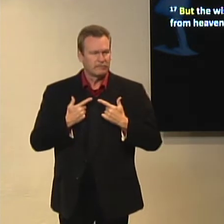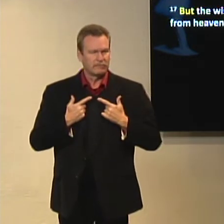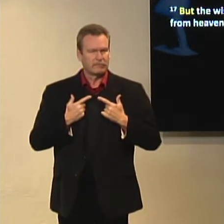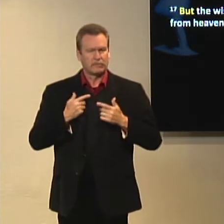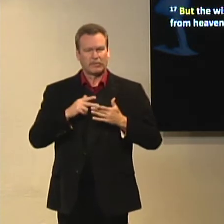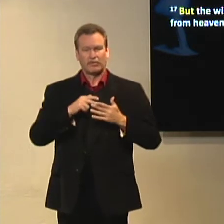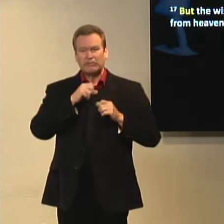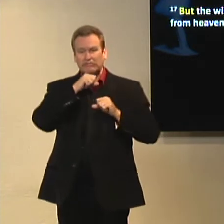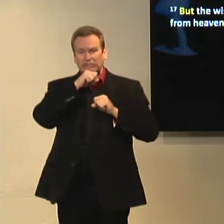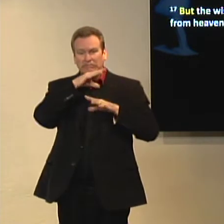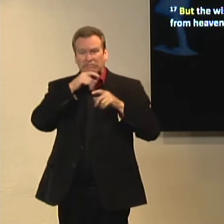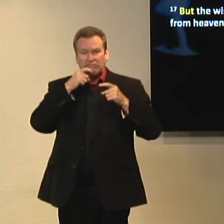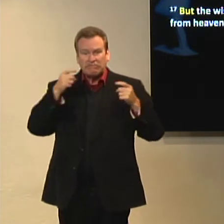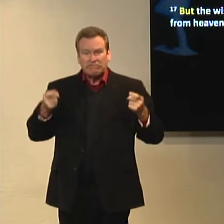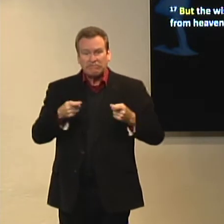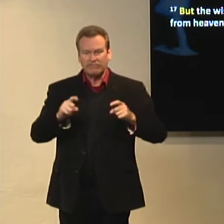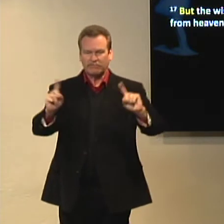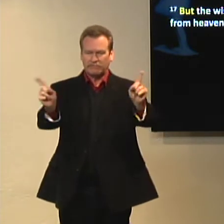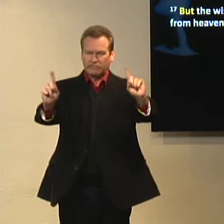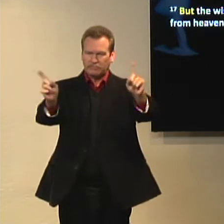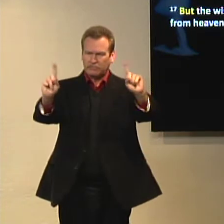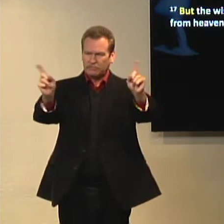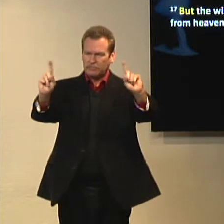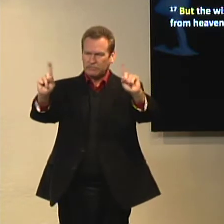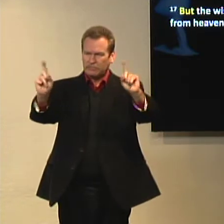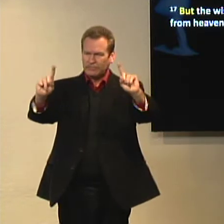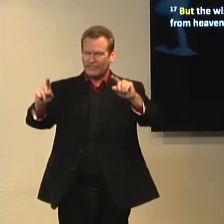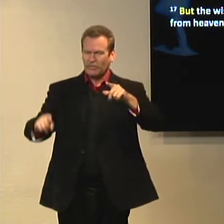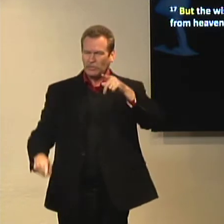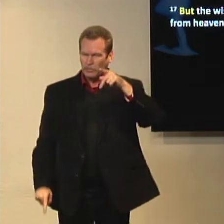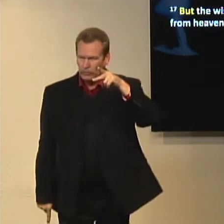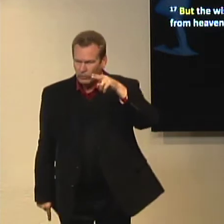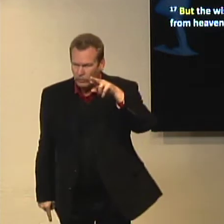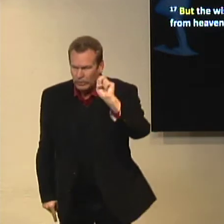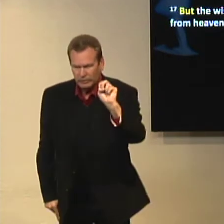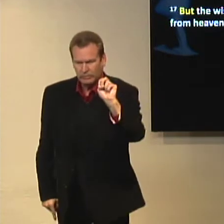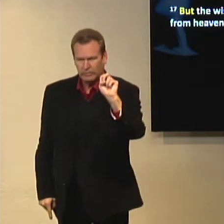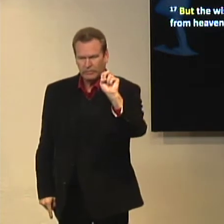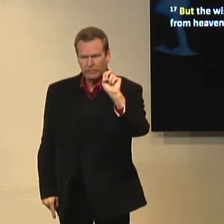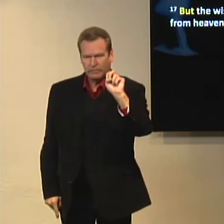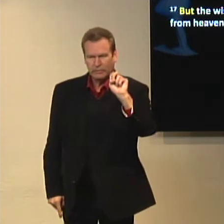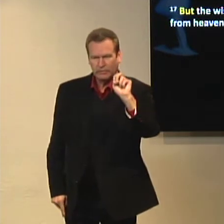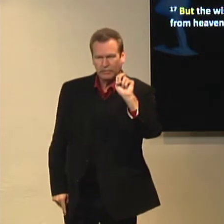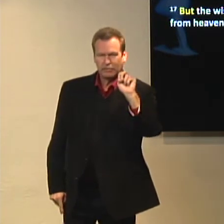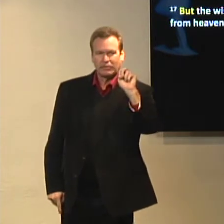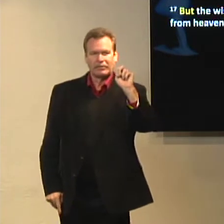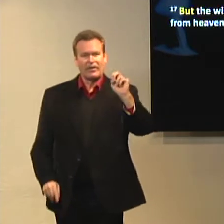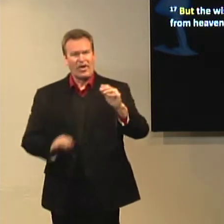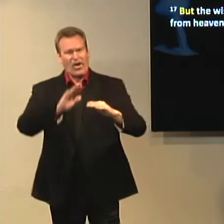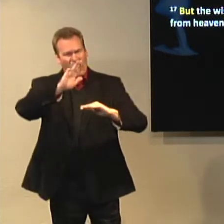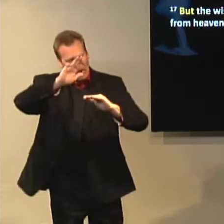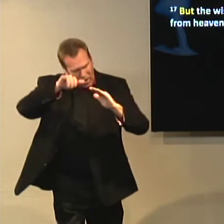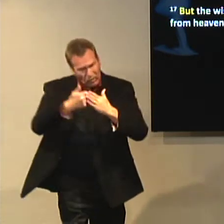leads to a good life. All of the filth of sin should be put aside for this